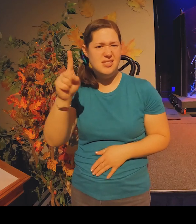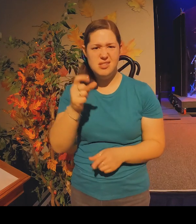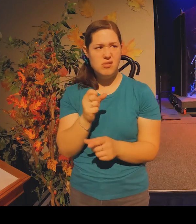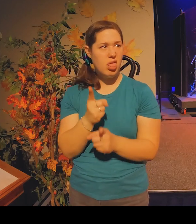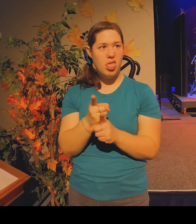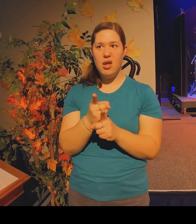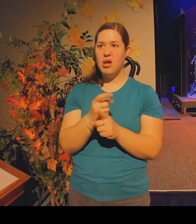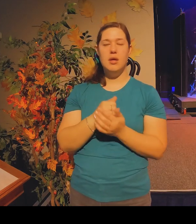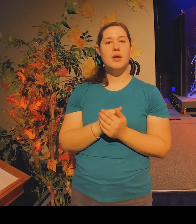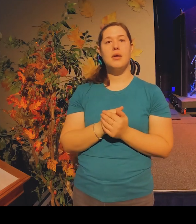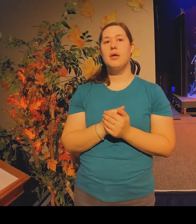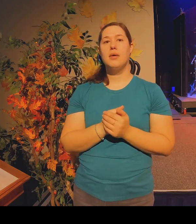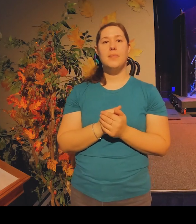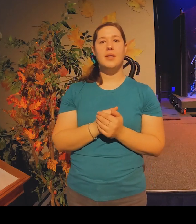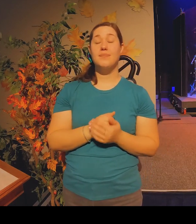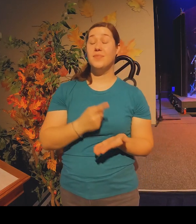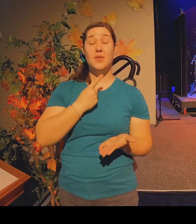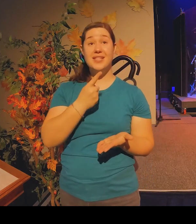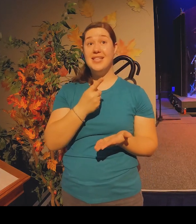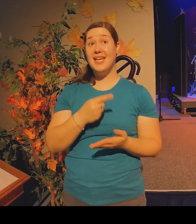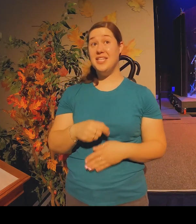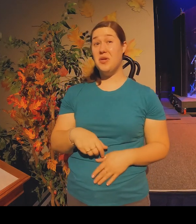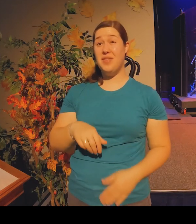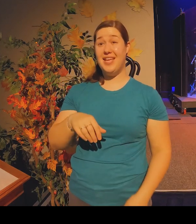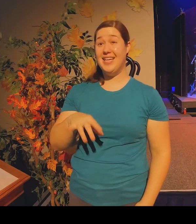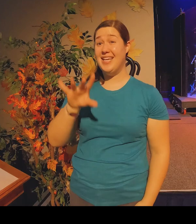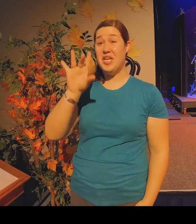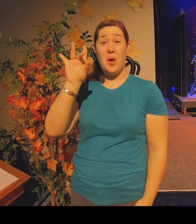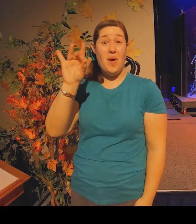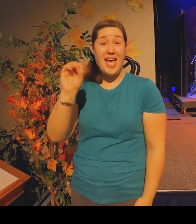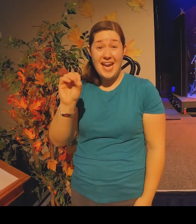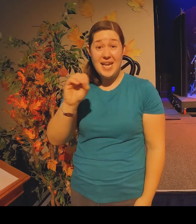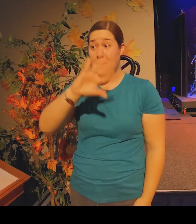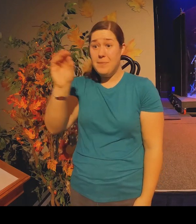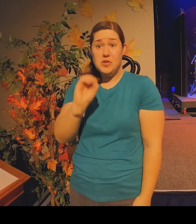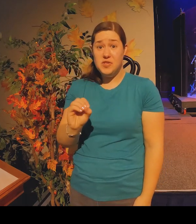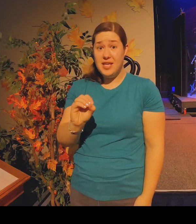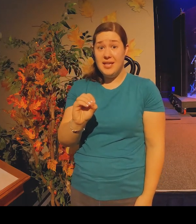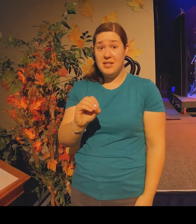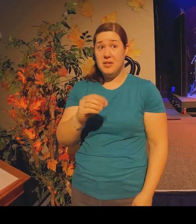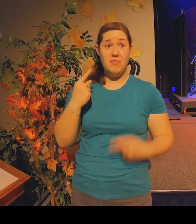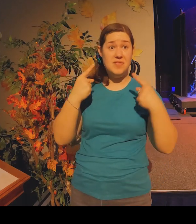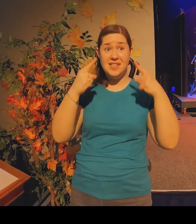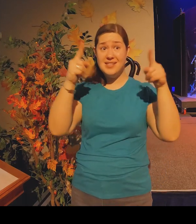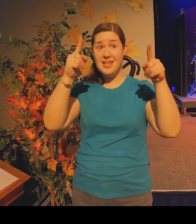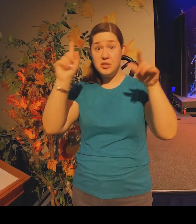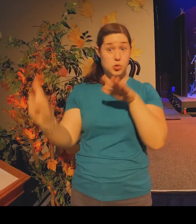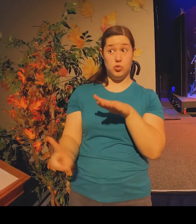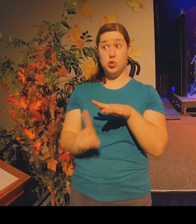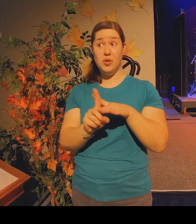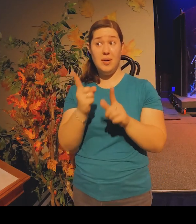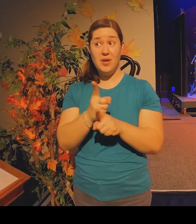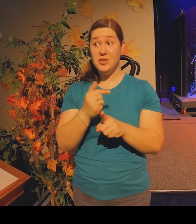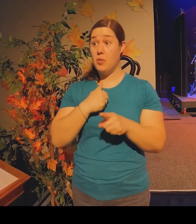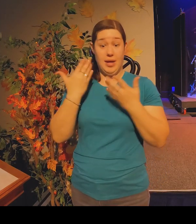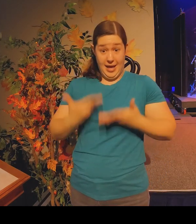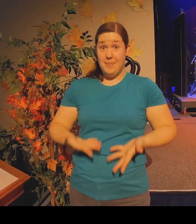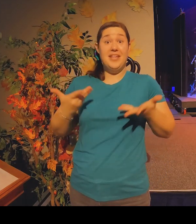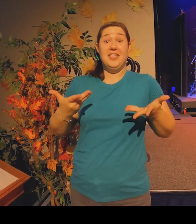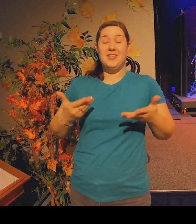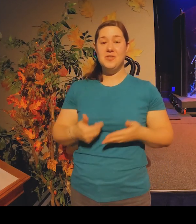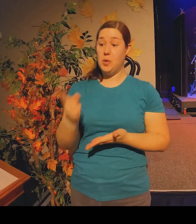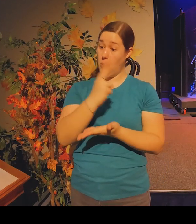of success is showing up, amen? So I'm here. And I know the Holy Spirit is gonna provide the extra 20%,